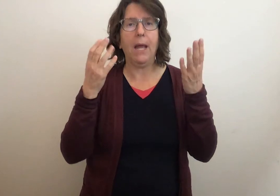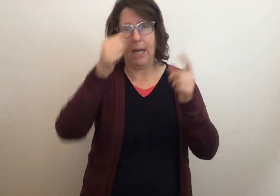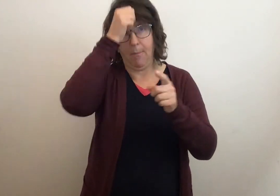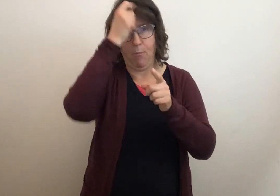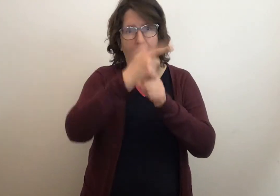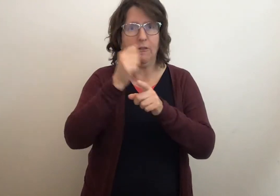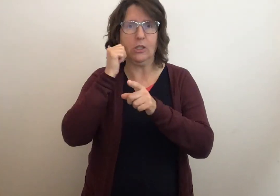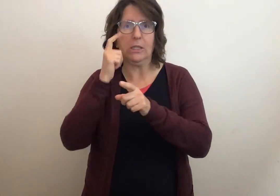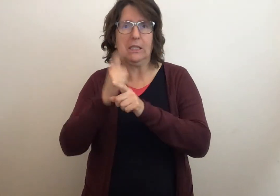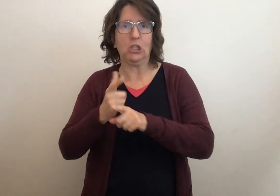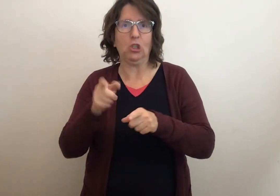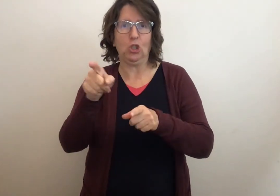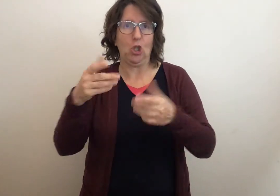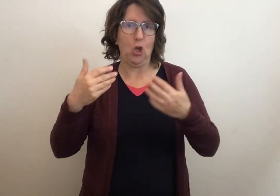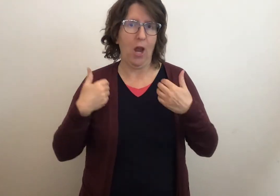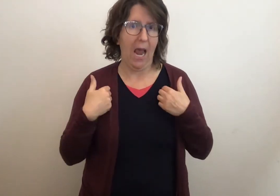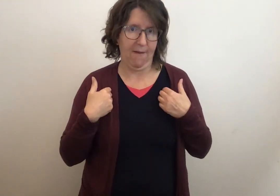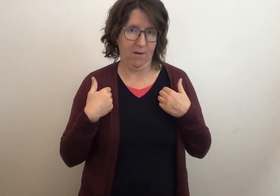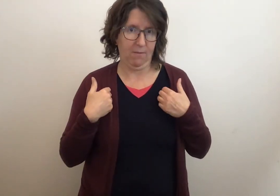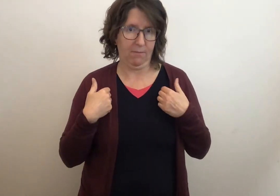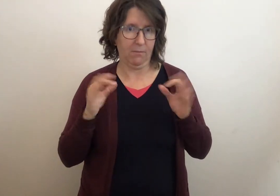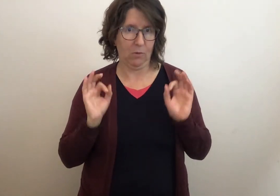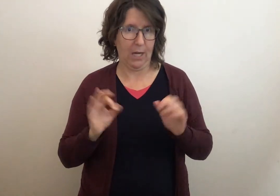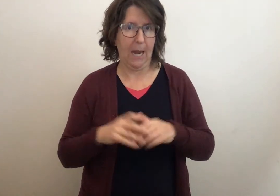many brothers and sisters do you have. Okay?